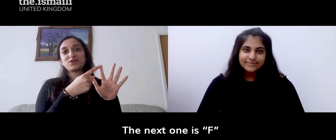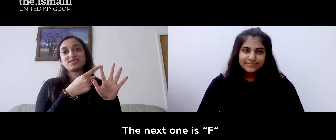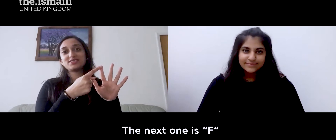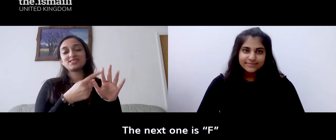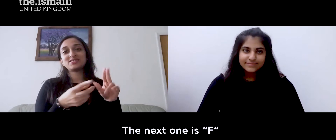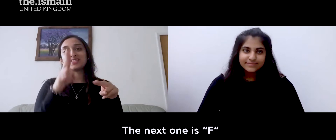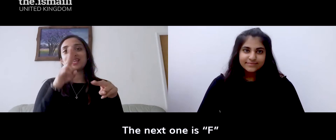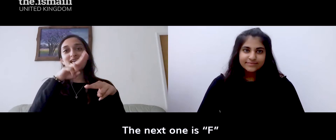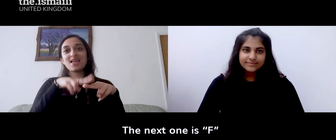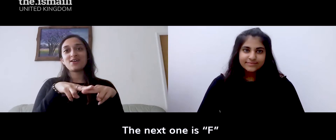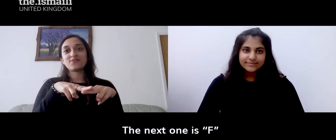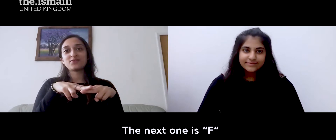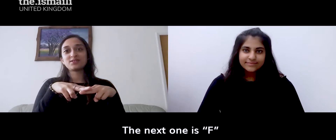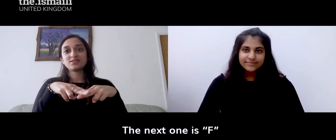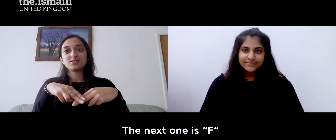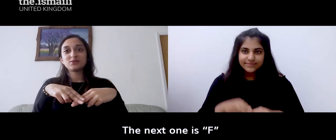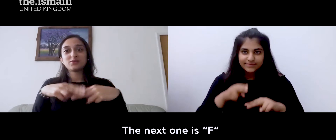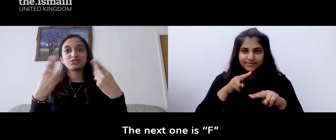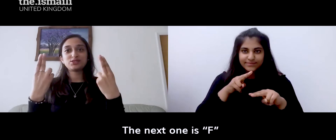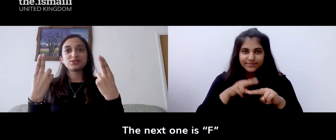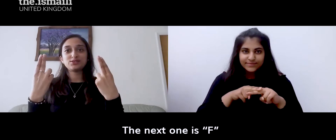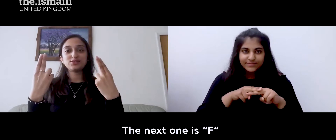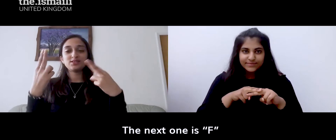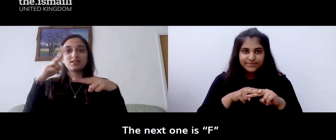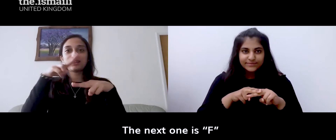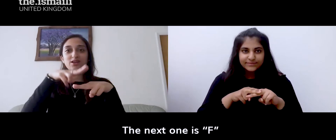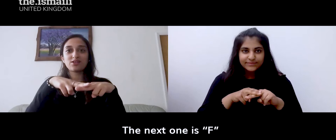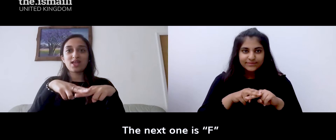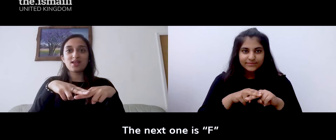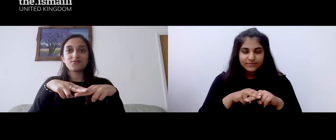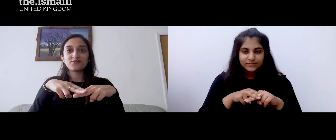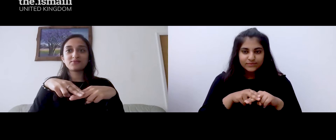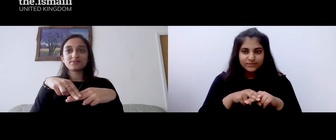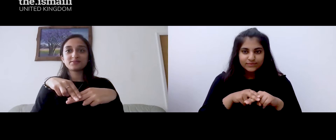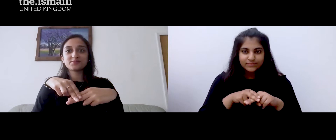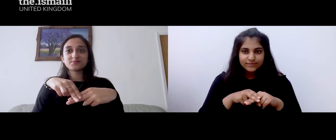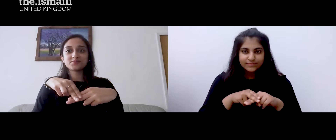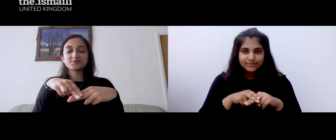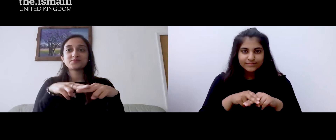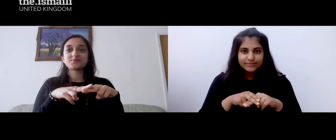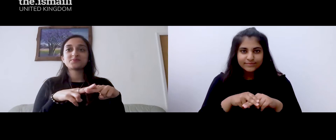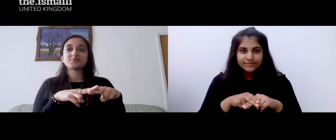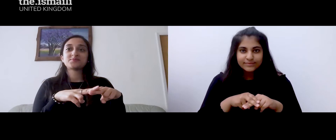next one is F. The D go F.